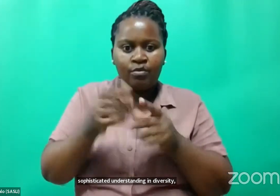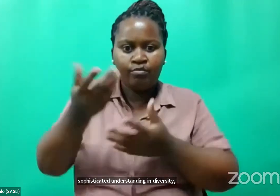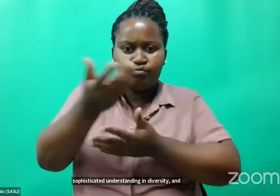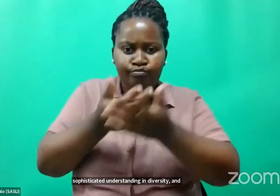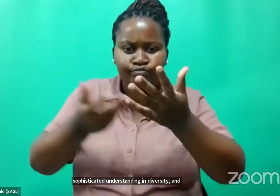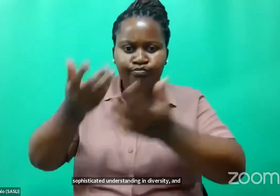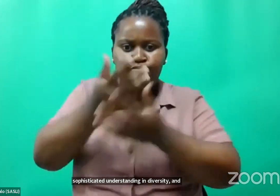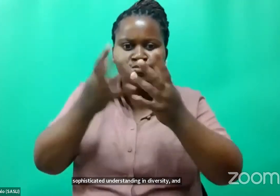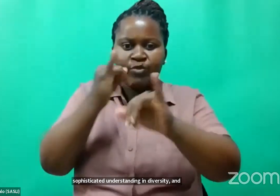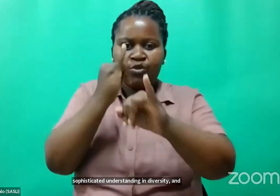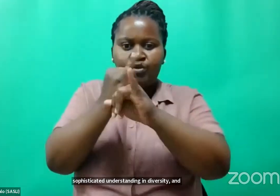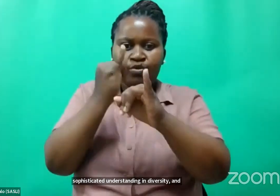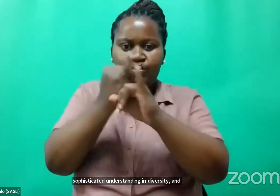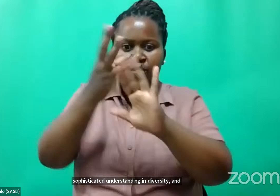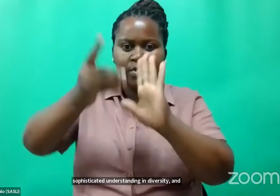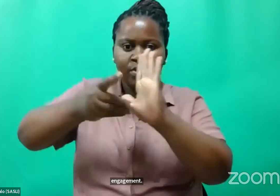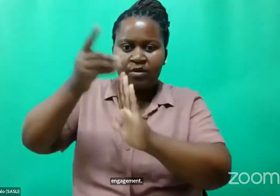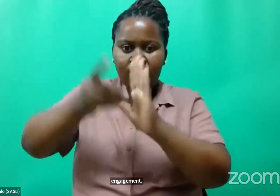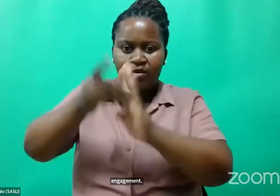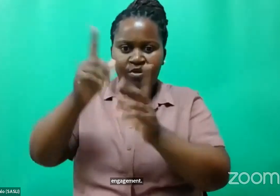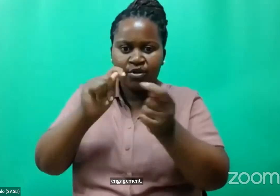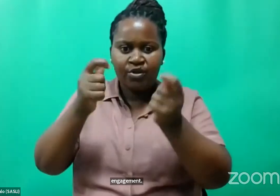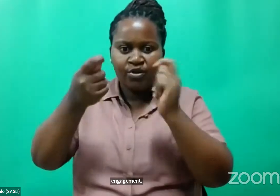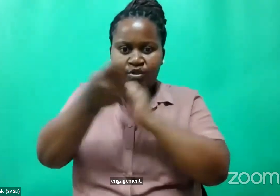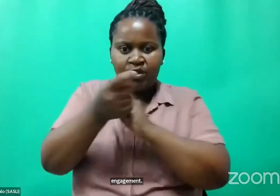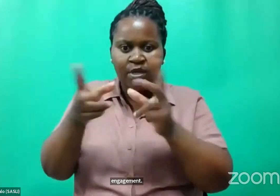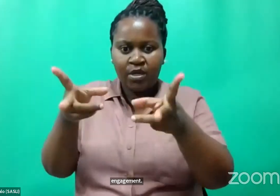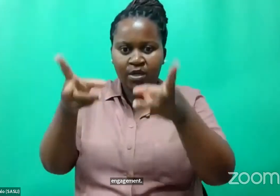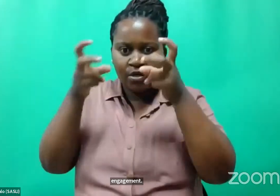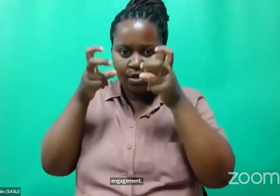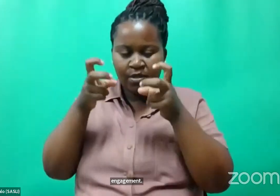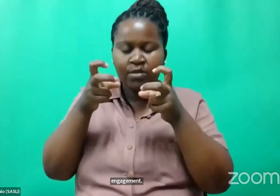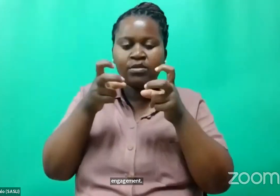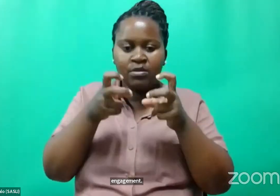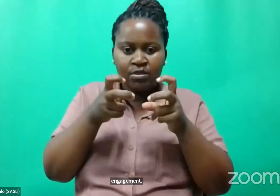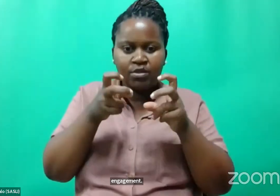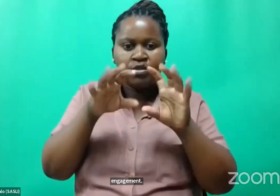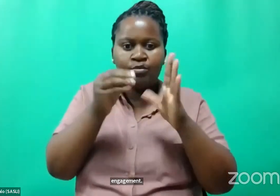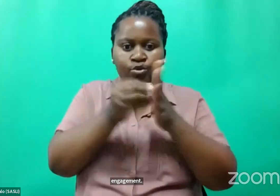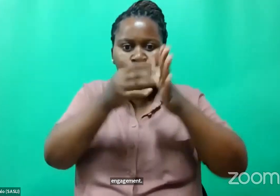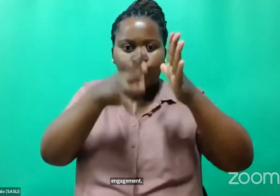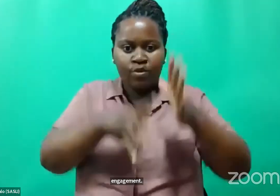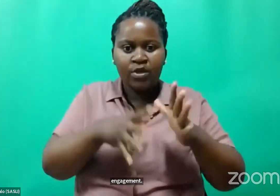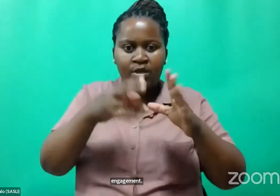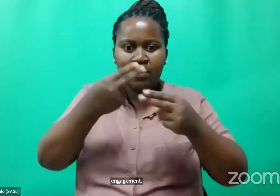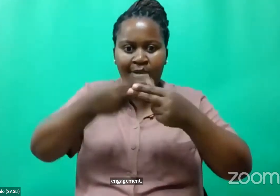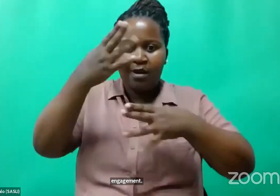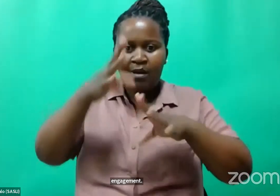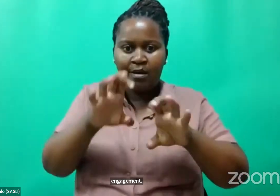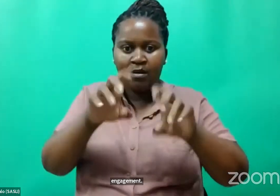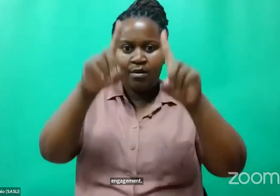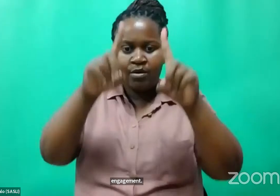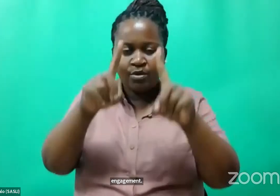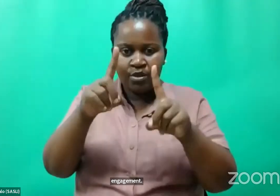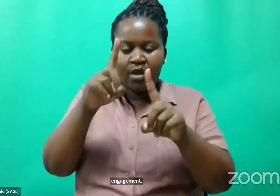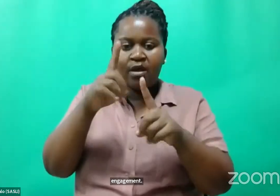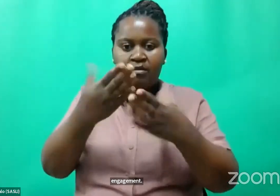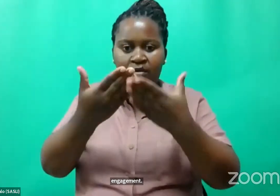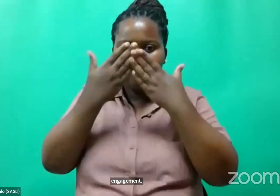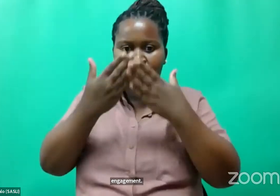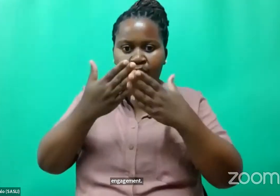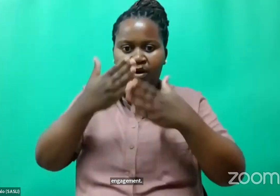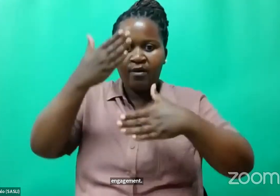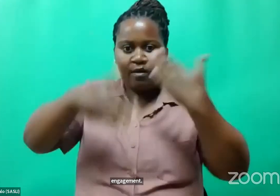and change to attract these students into higher education and enable them to successfully complete their studies and become